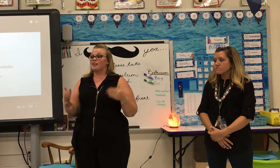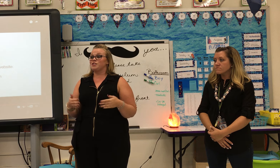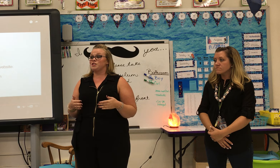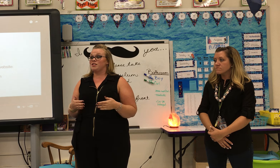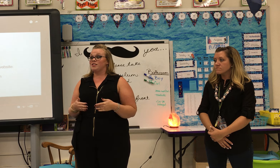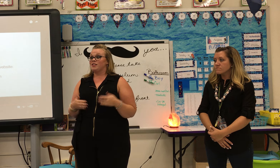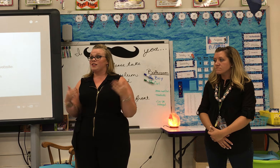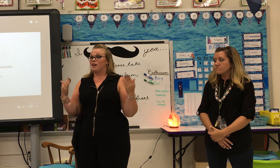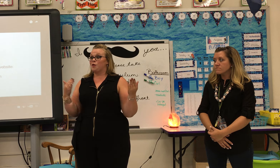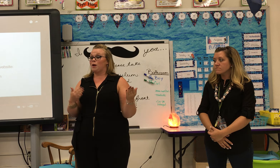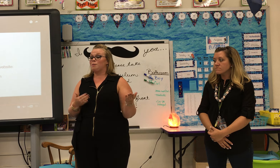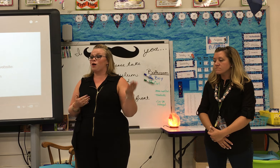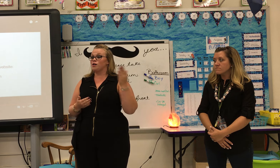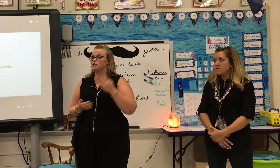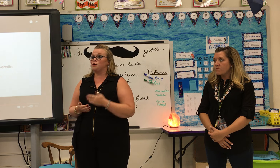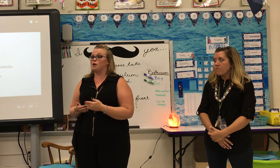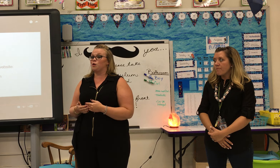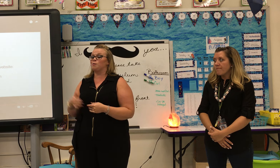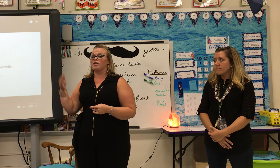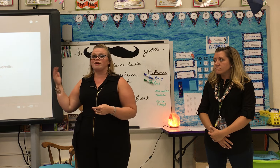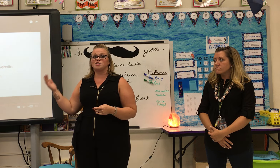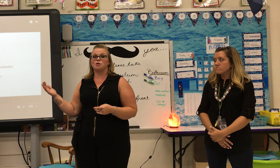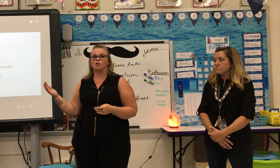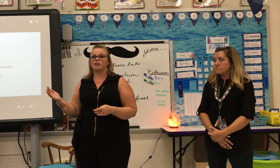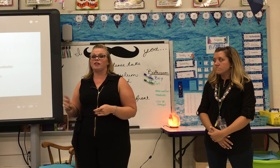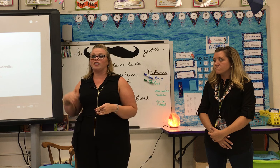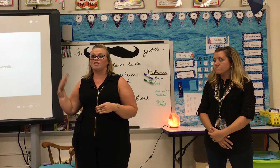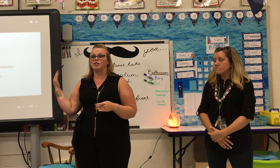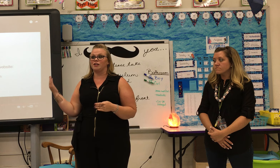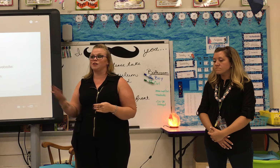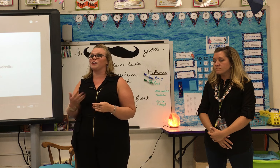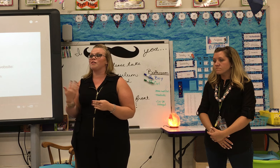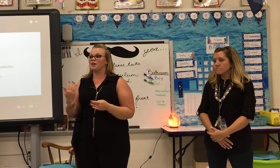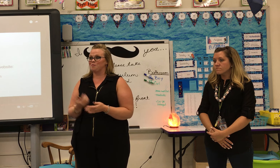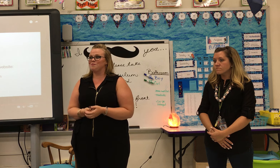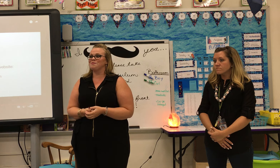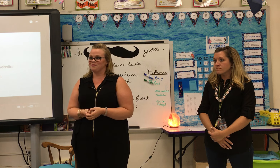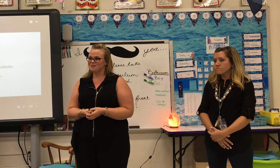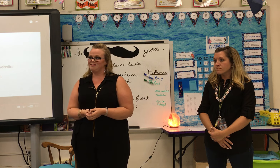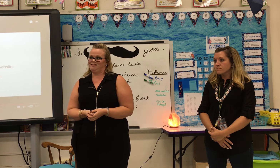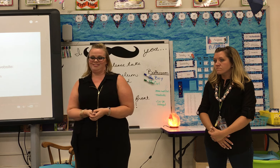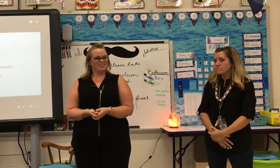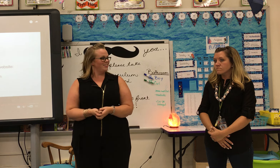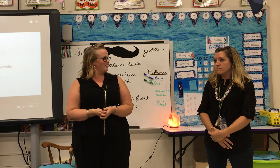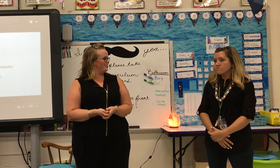using technology in a way, but also incorporating that slow looking and looking around them.